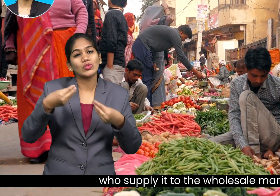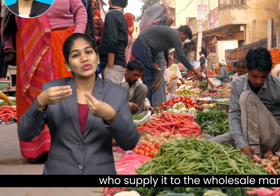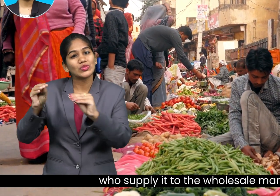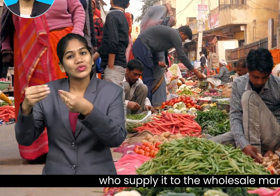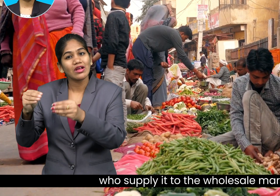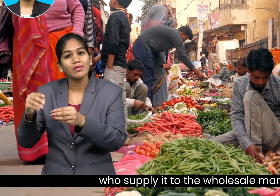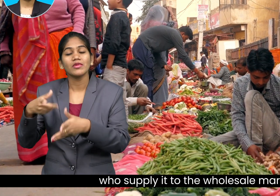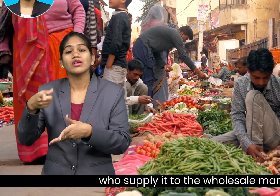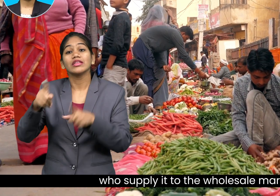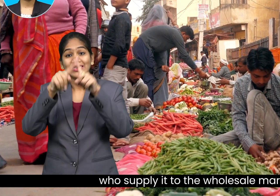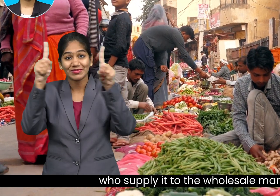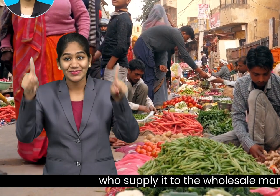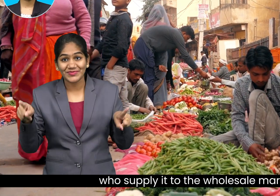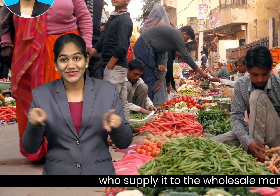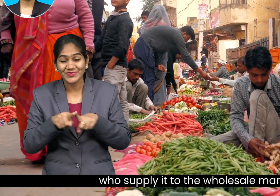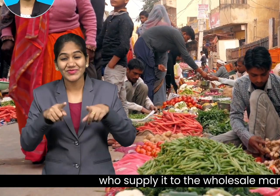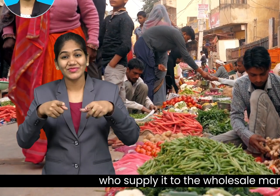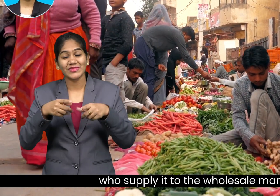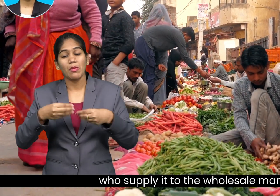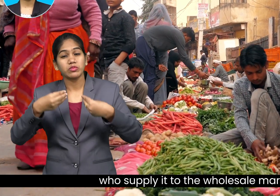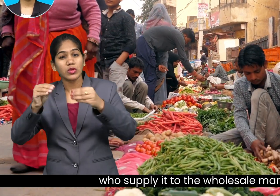market.